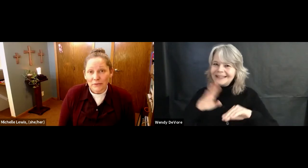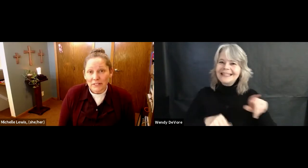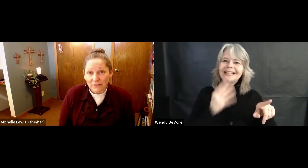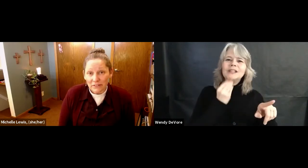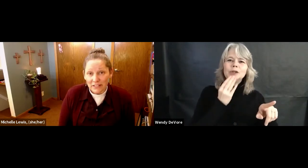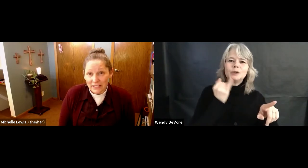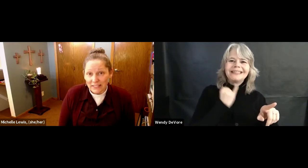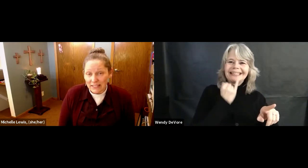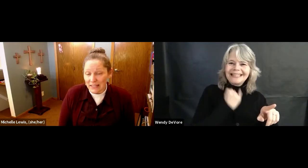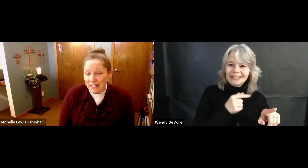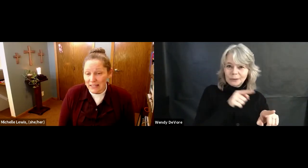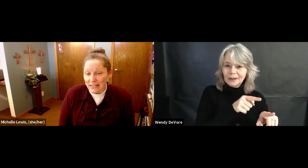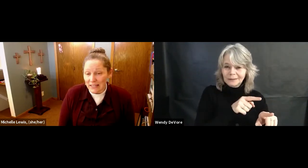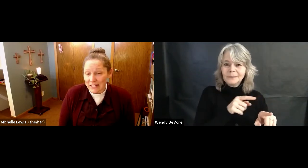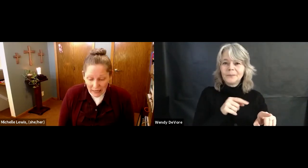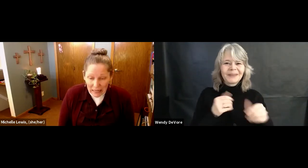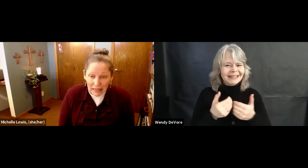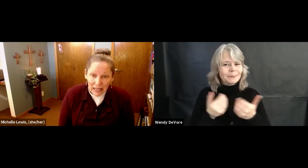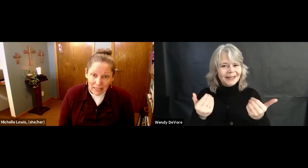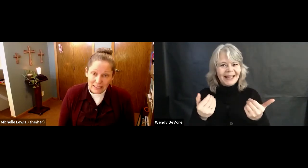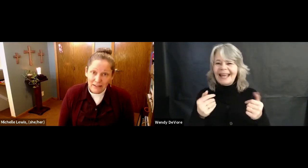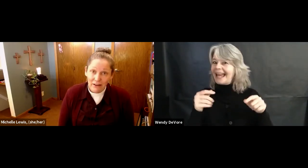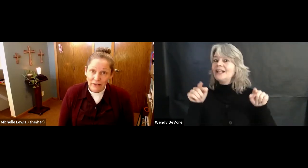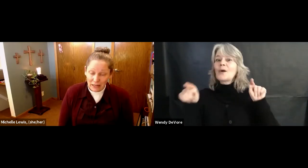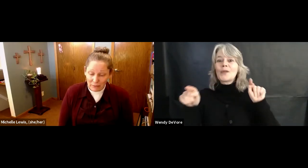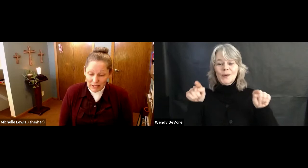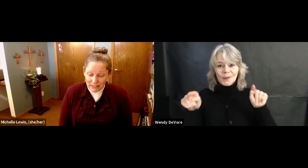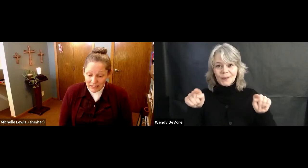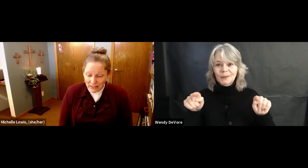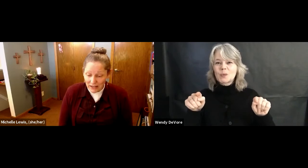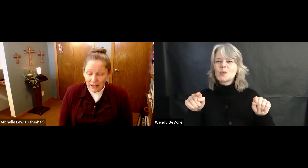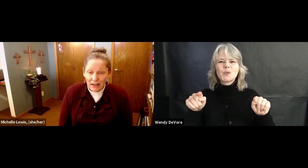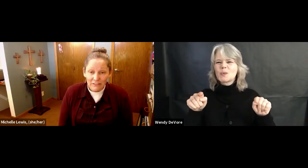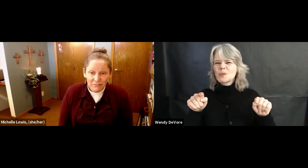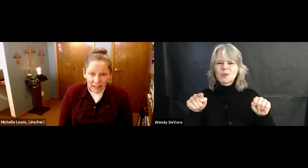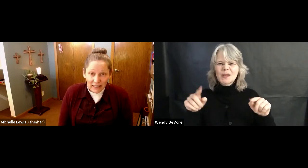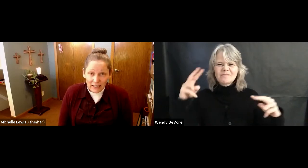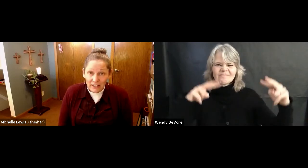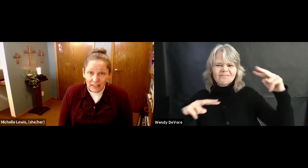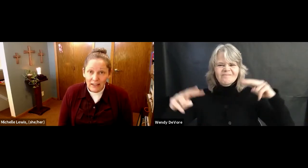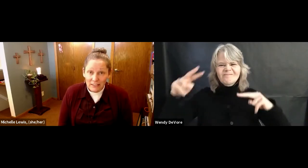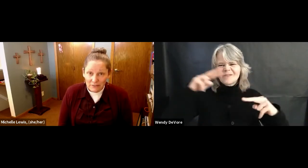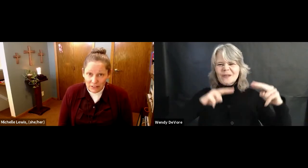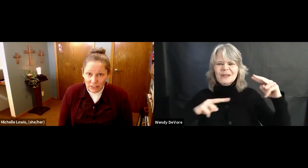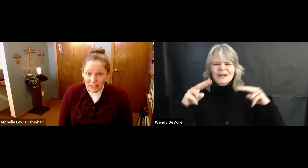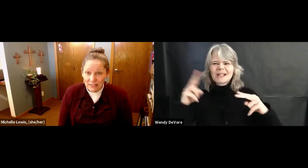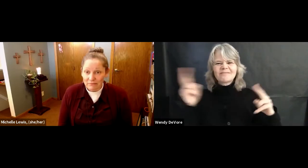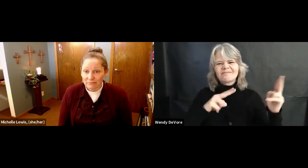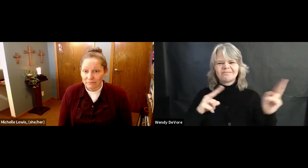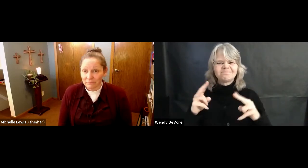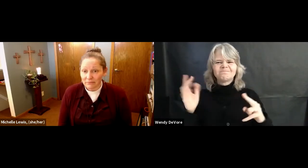And those differences led to a lot of animosity and fighting and